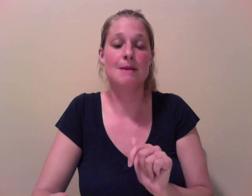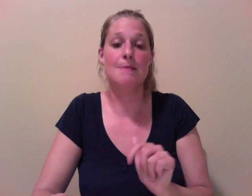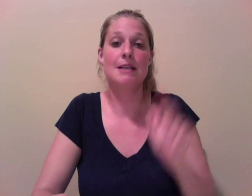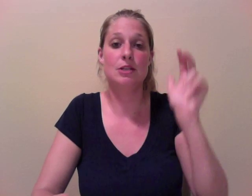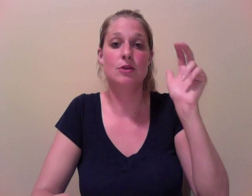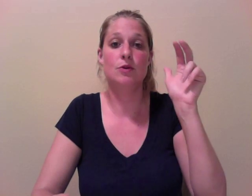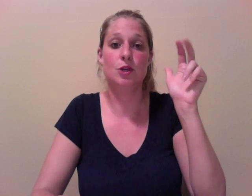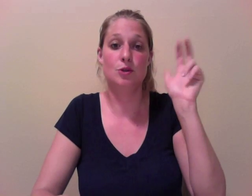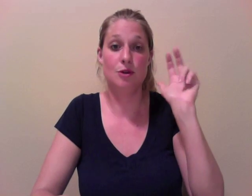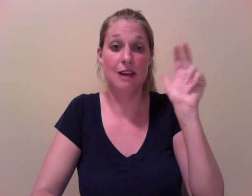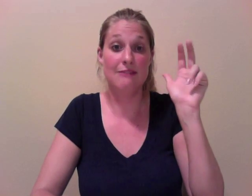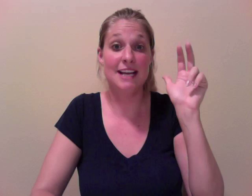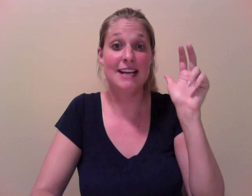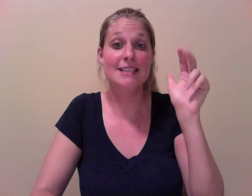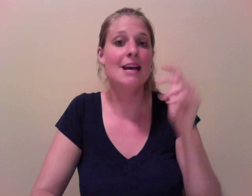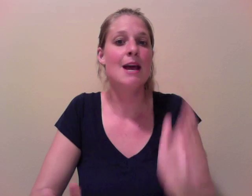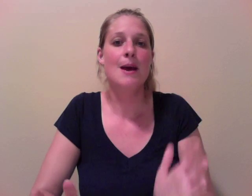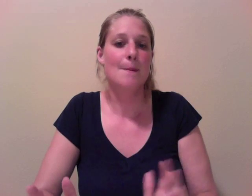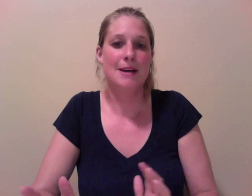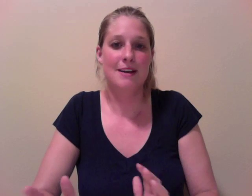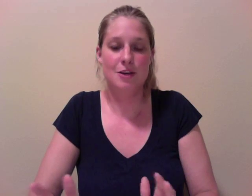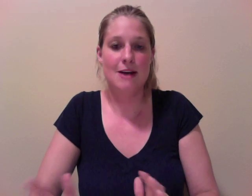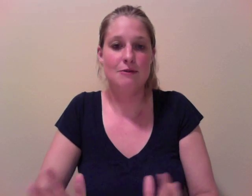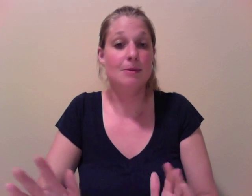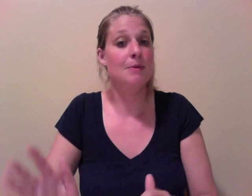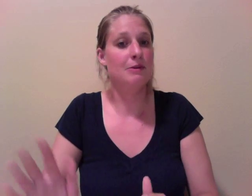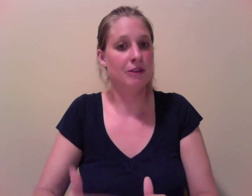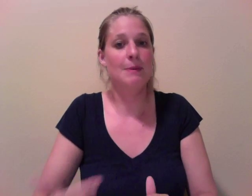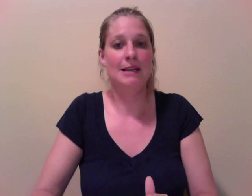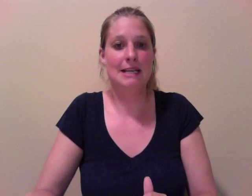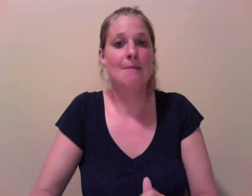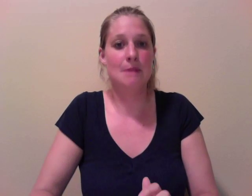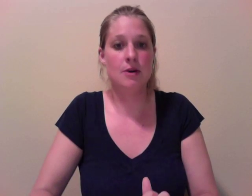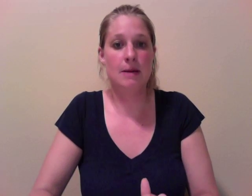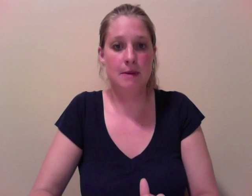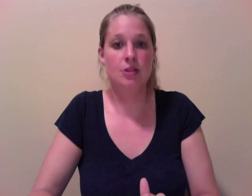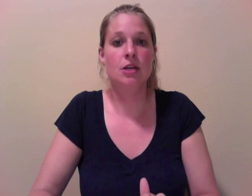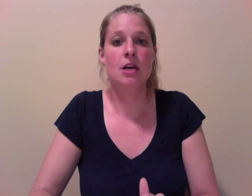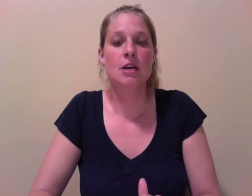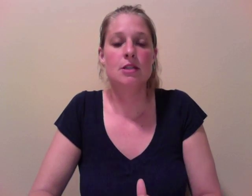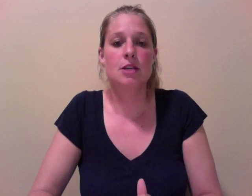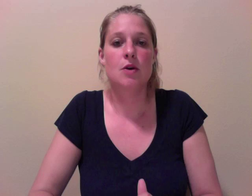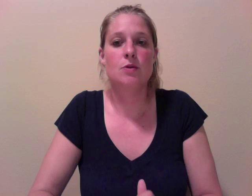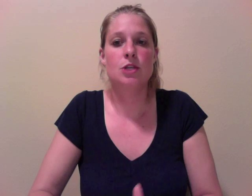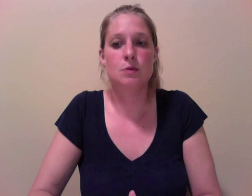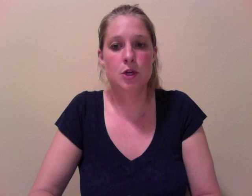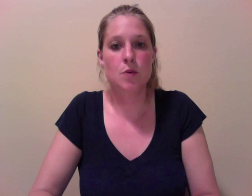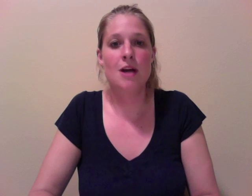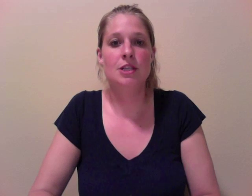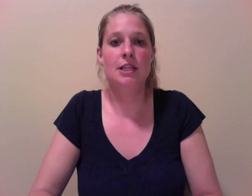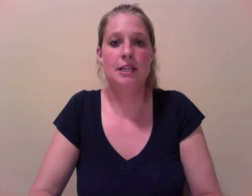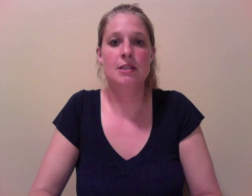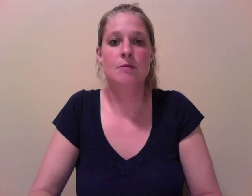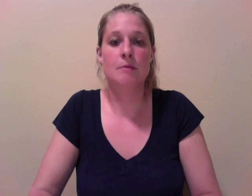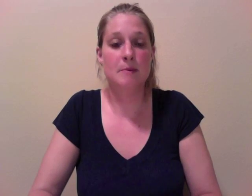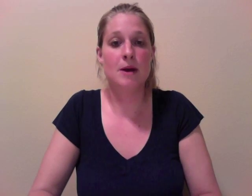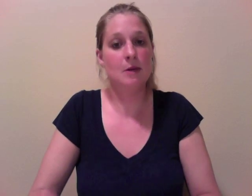be to use your left hand, but you have to remember to flip it. It's like a mirror image. So just when you're watching these, remember I'm